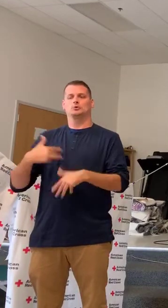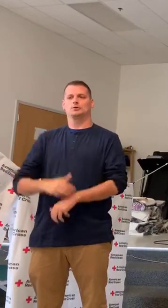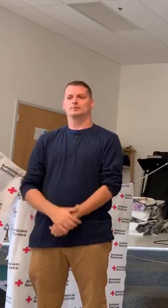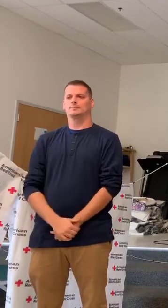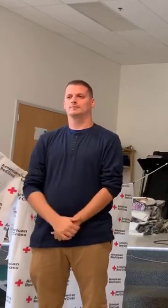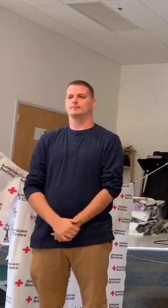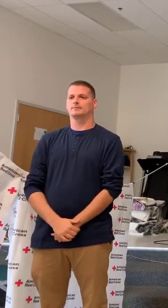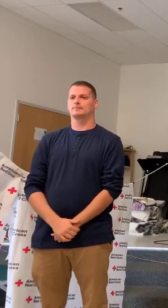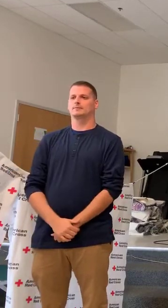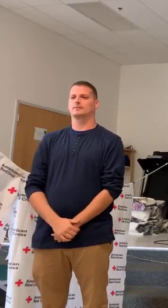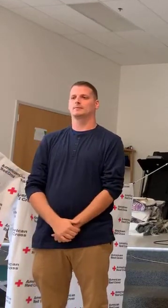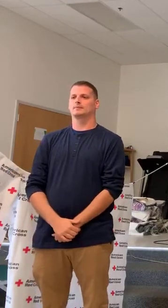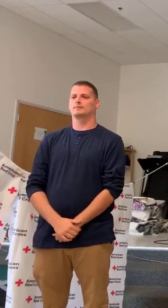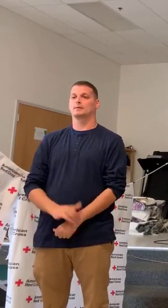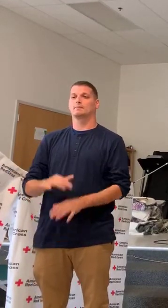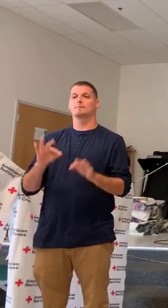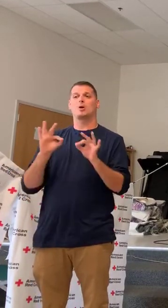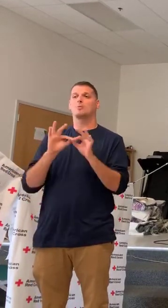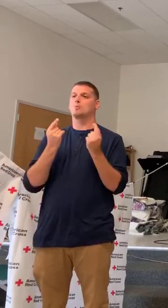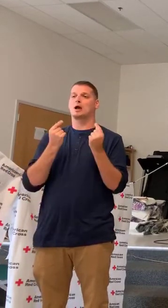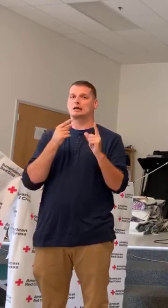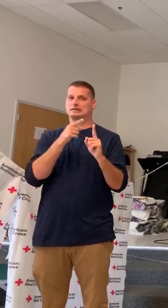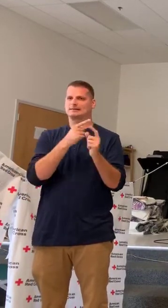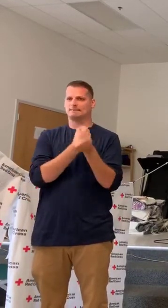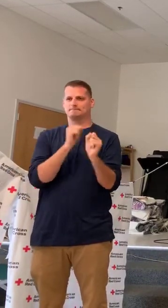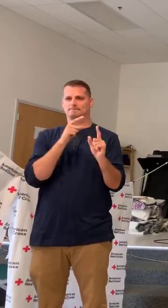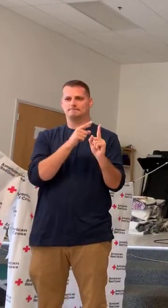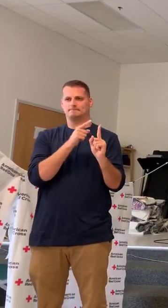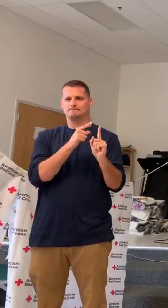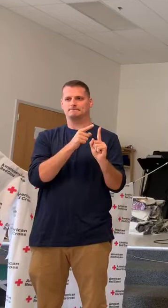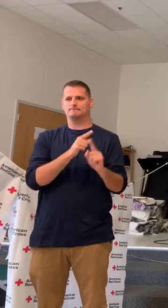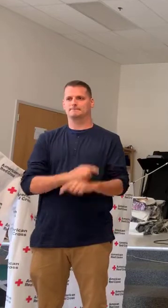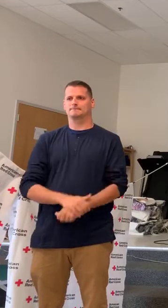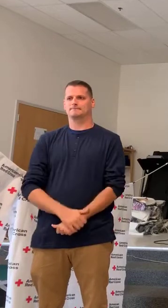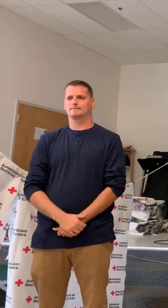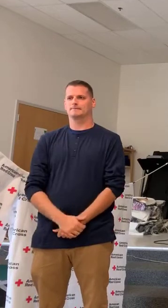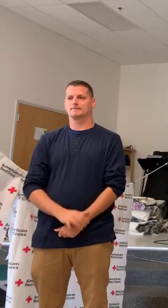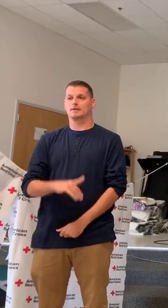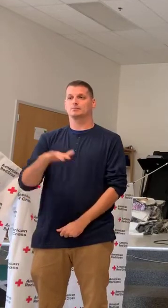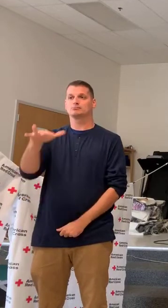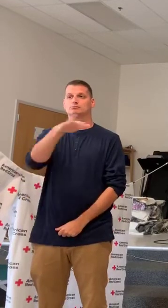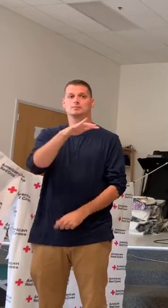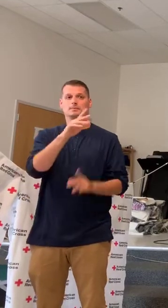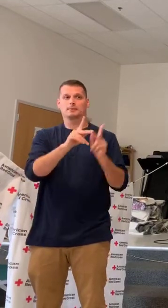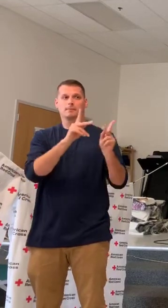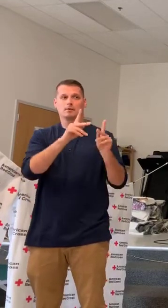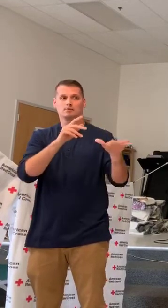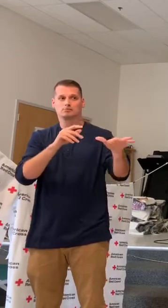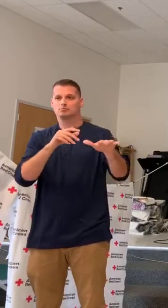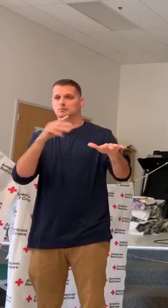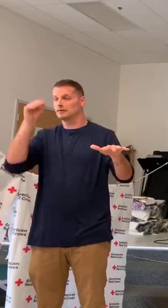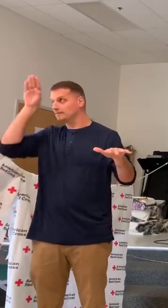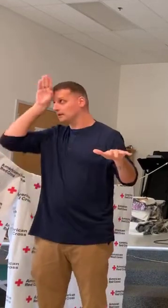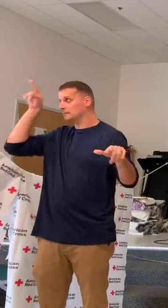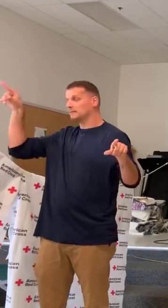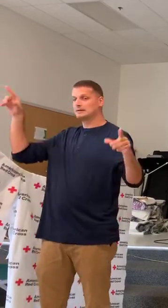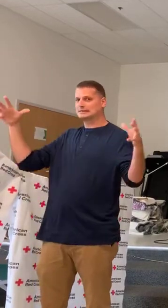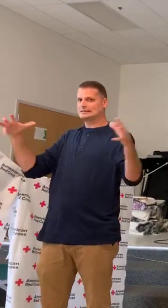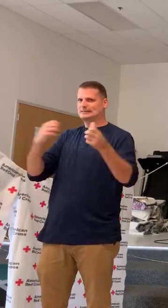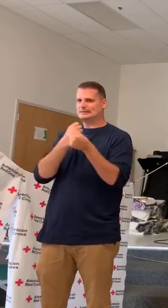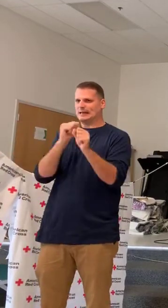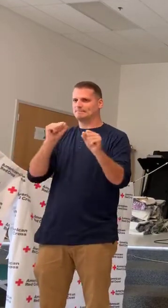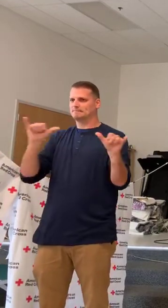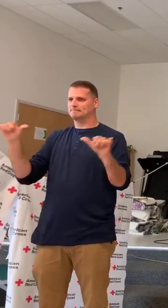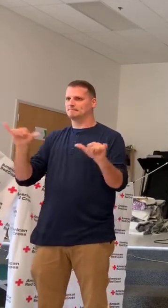list is access, is that those public corridors, the railroad and the Parks Highway. And that's is the lifeline between Anchorage